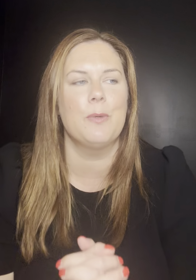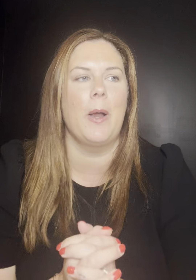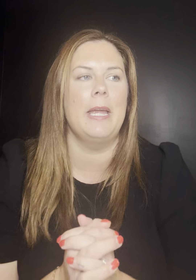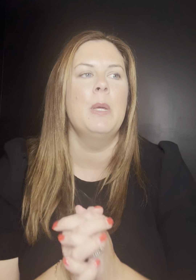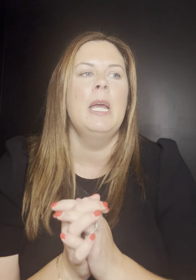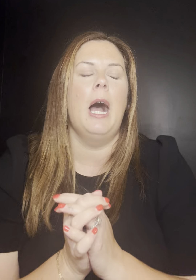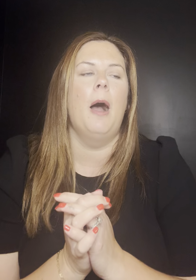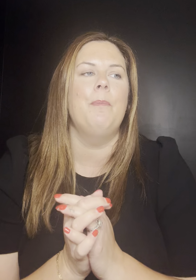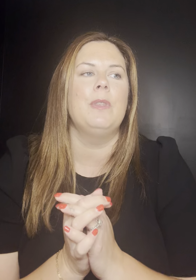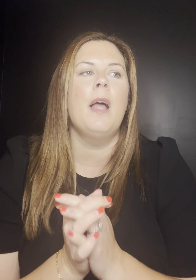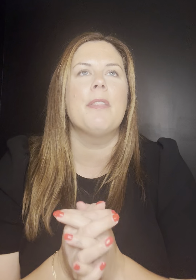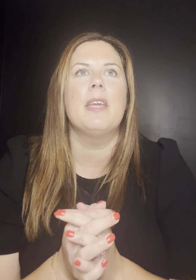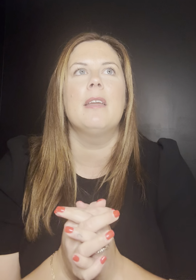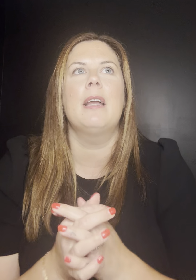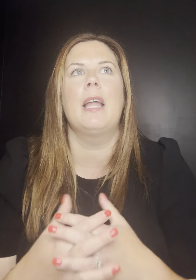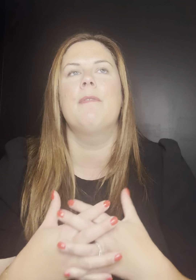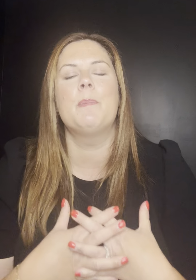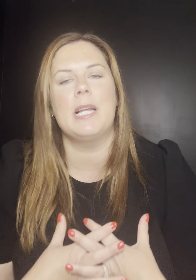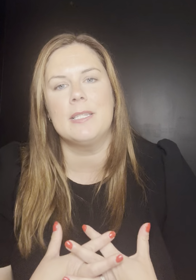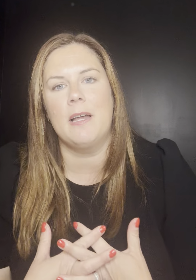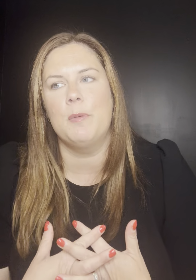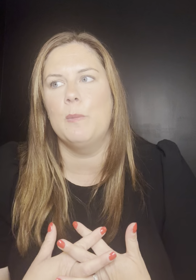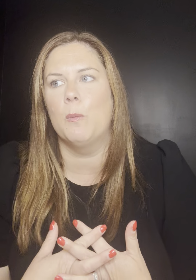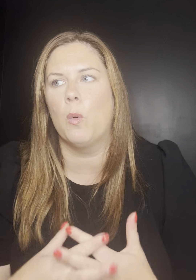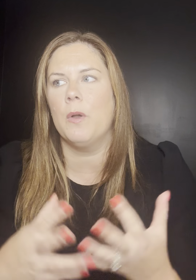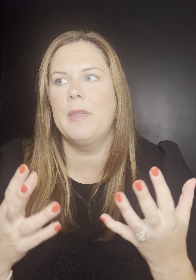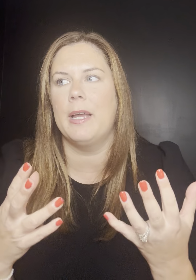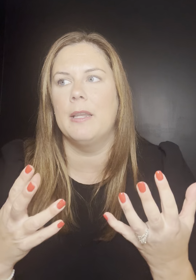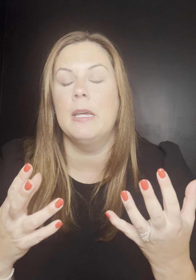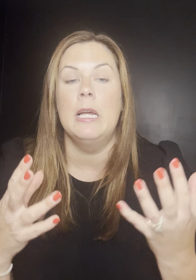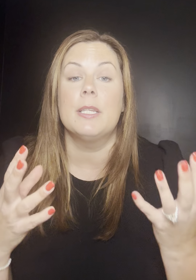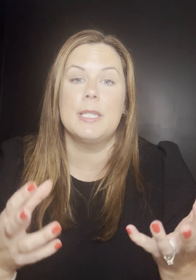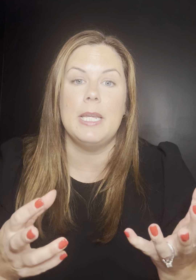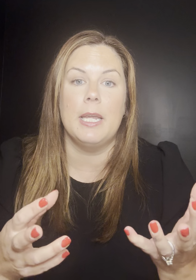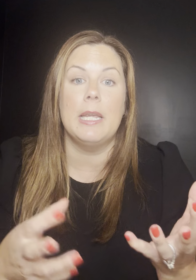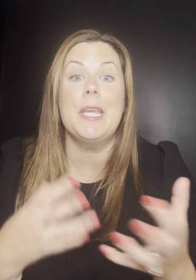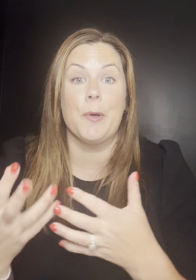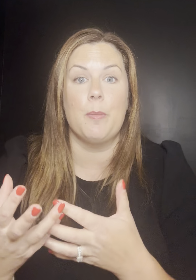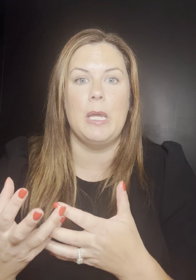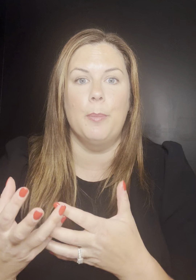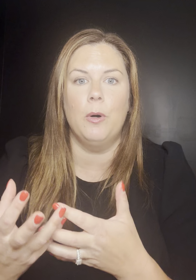right? Nothing kind of upsets deaf people more than seeing hearing people